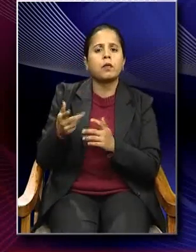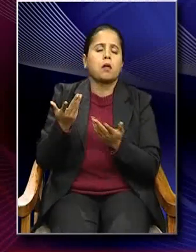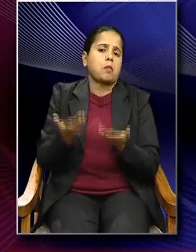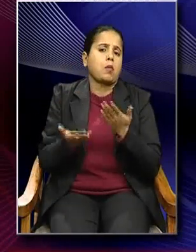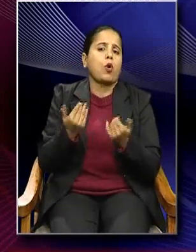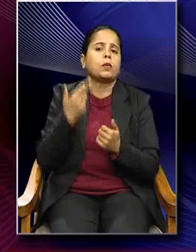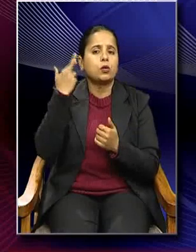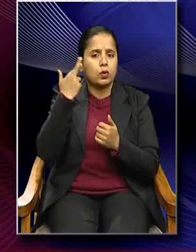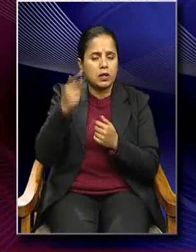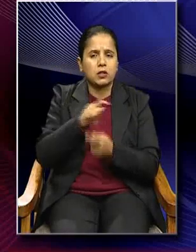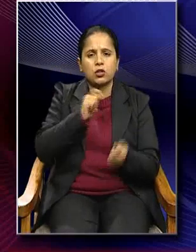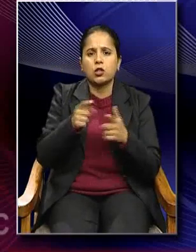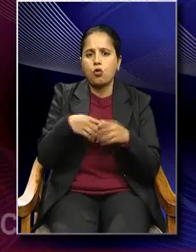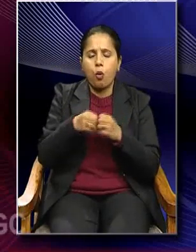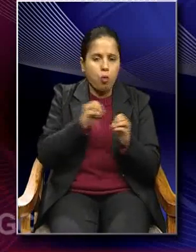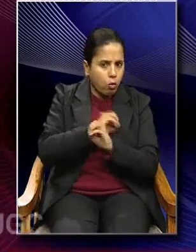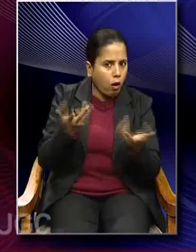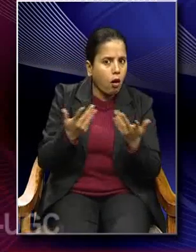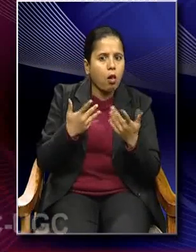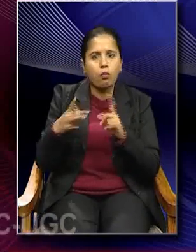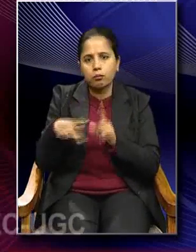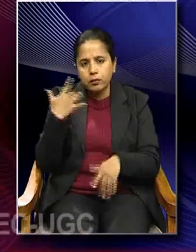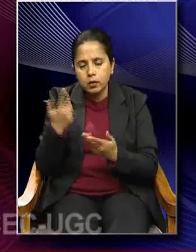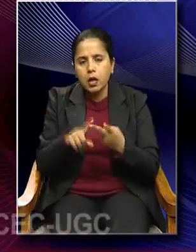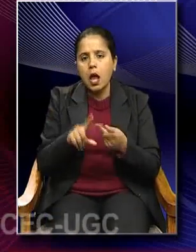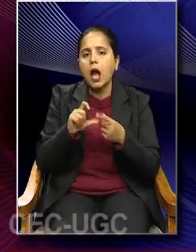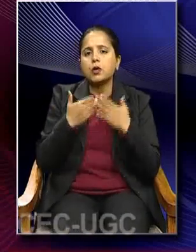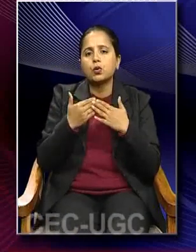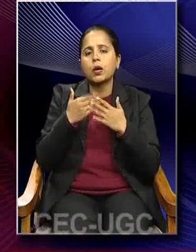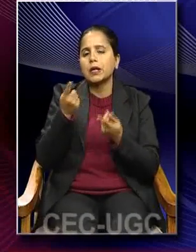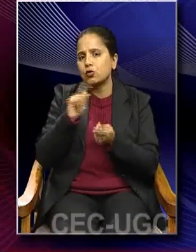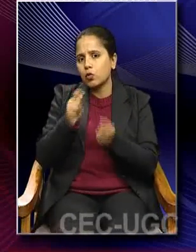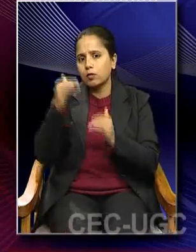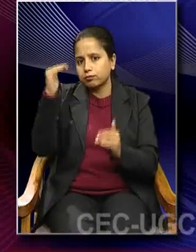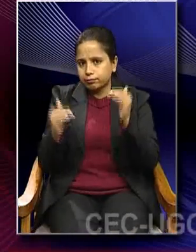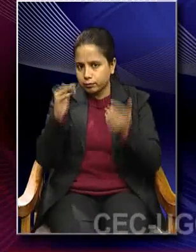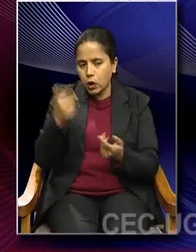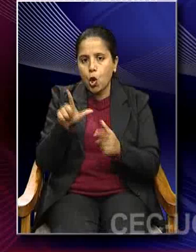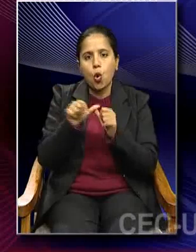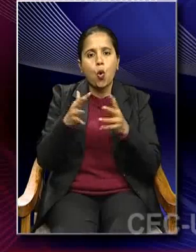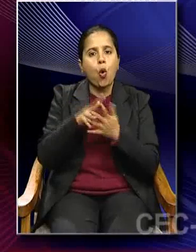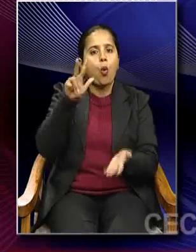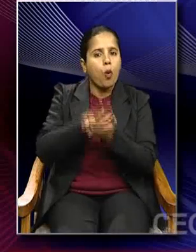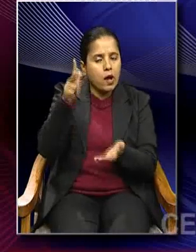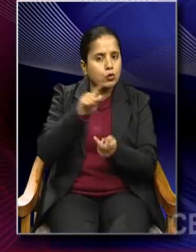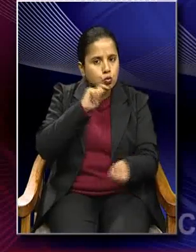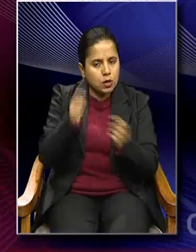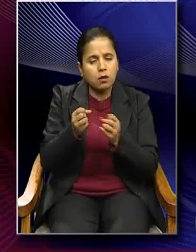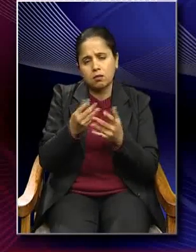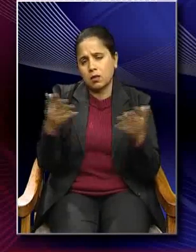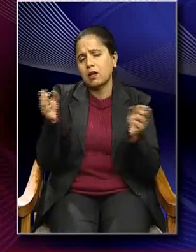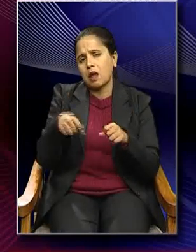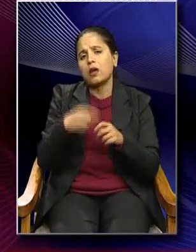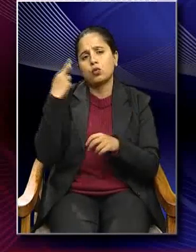to change in employment, change in education, change in legislations, and so forth and so